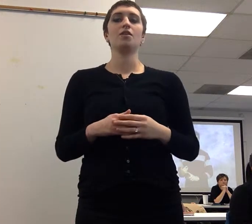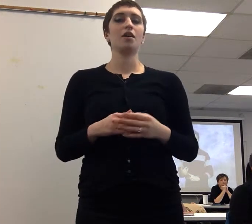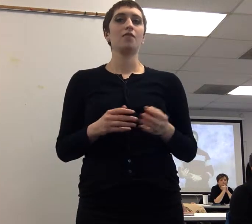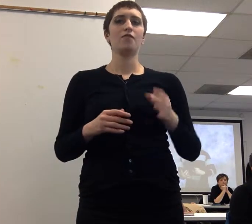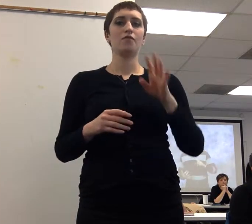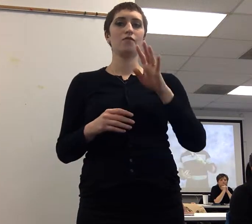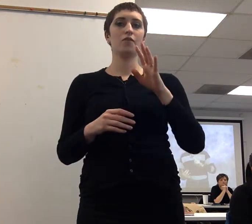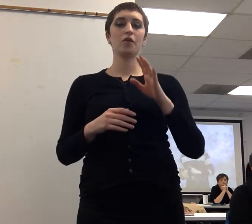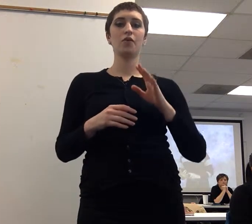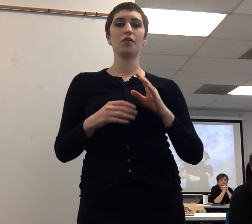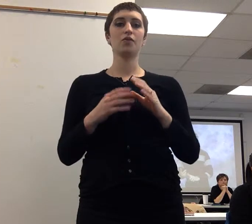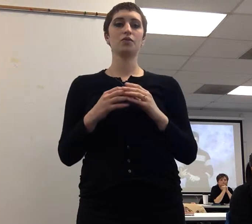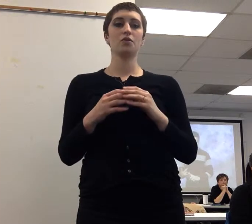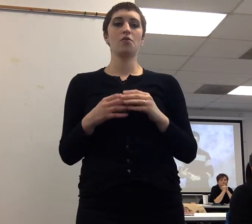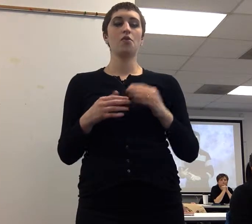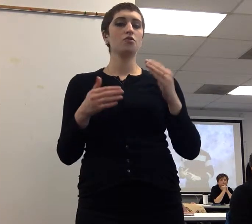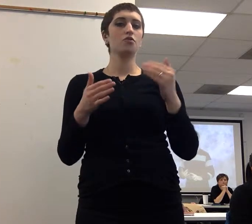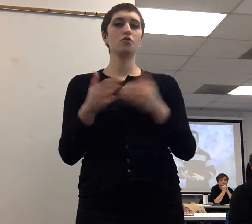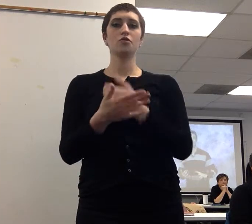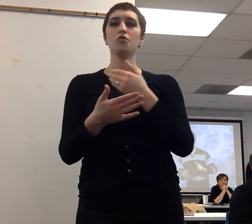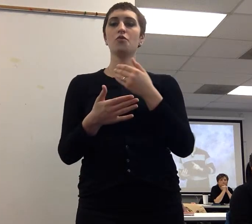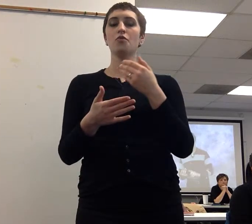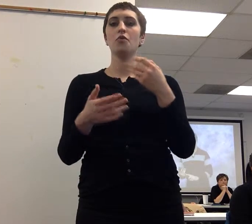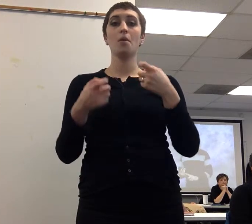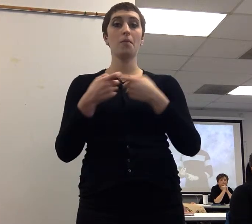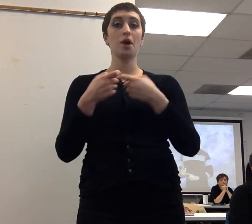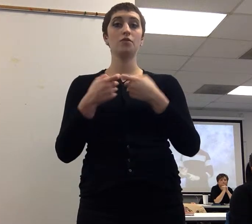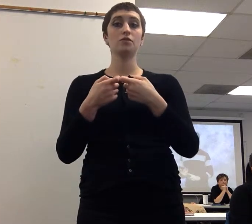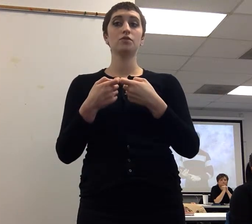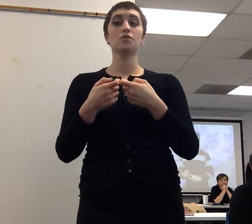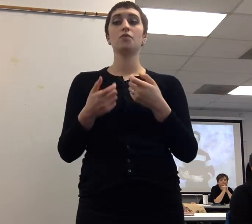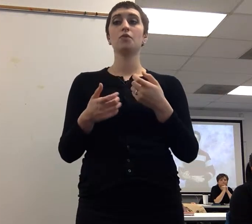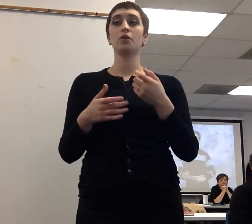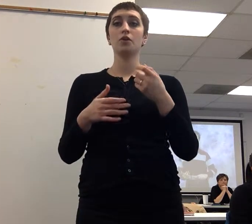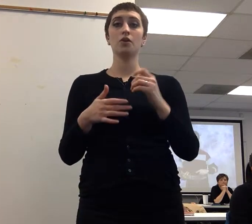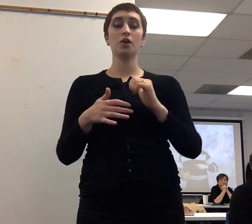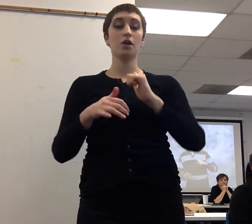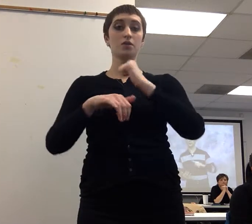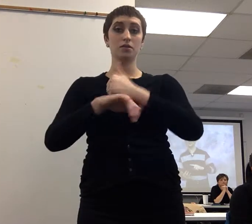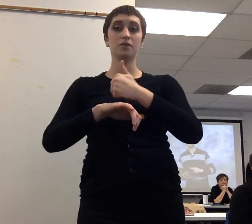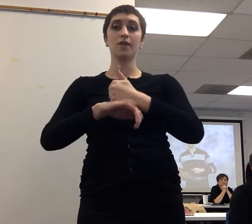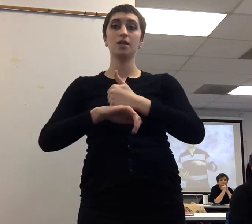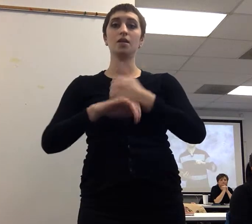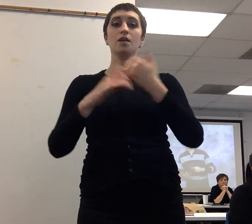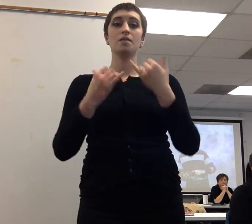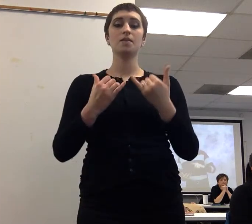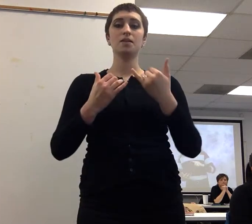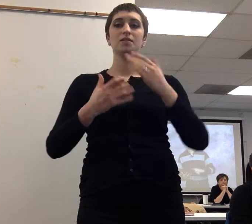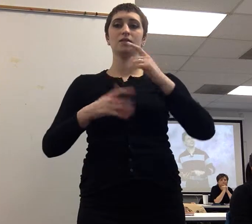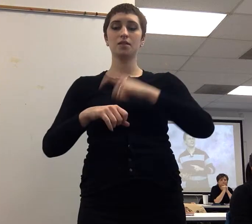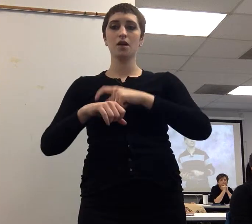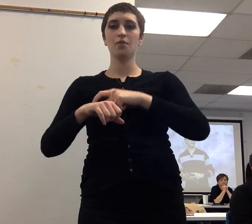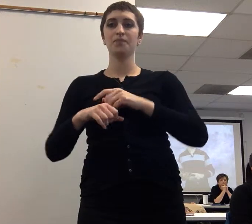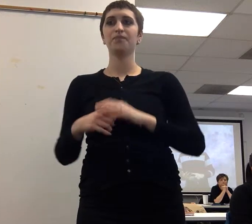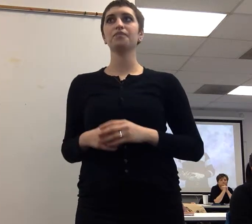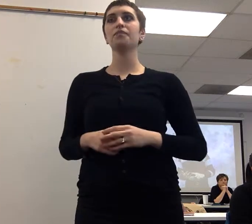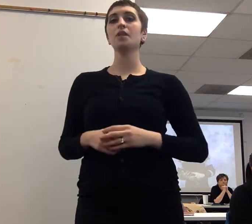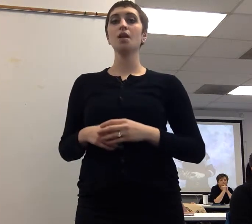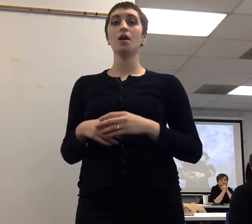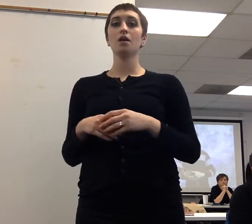period. Electricity, petroleum. We learned to mass produce